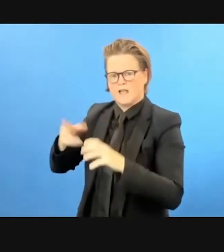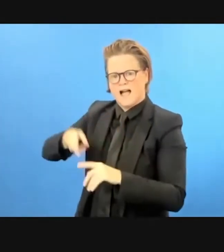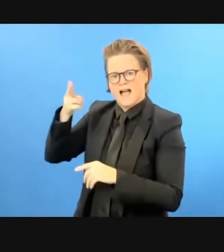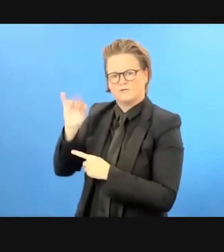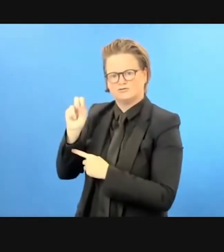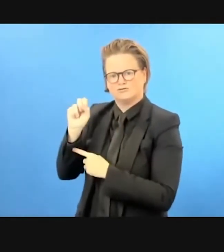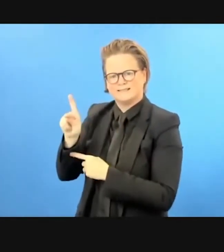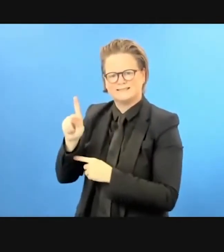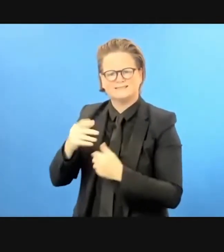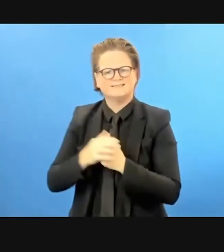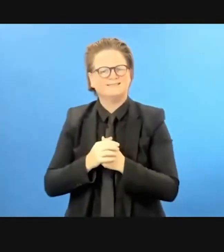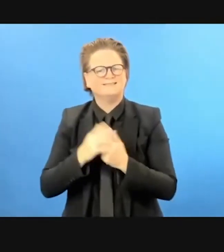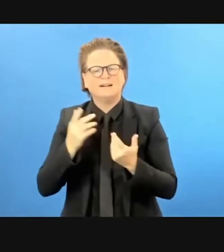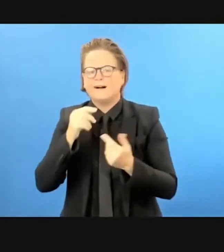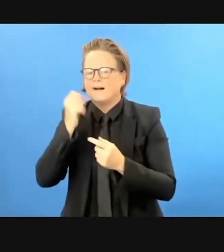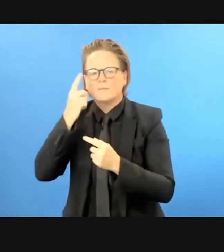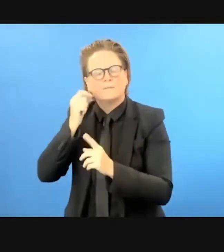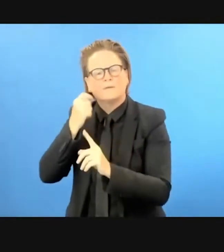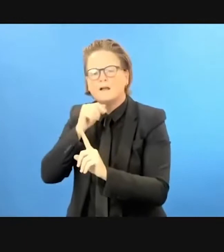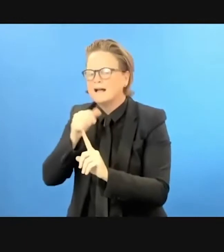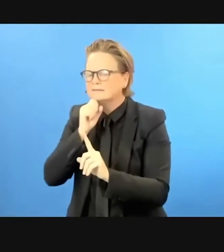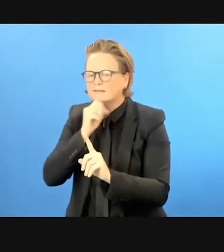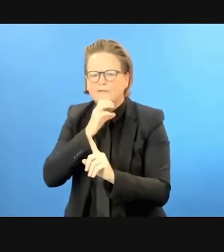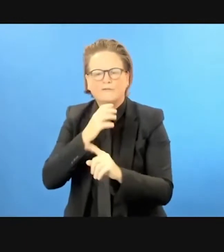category. So for example, they're in treatment.